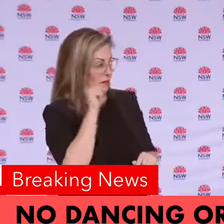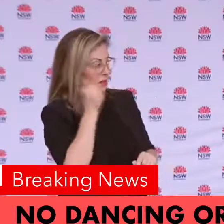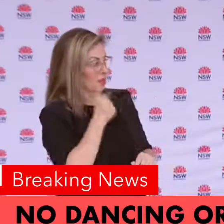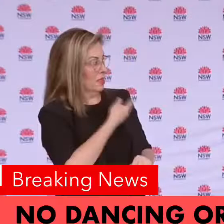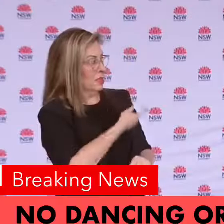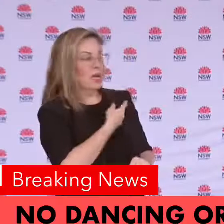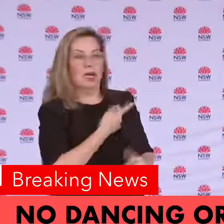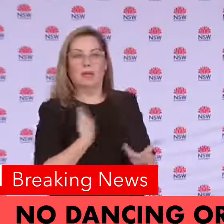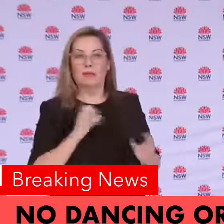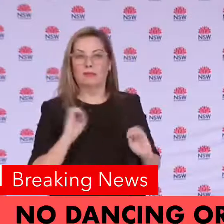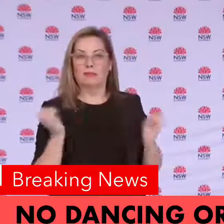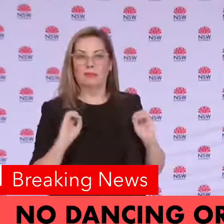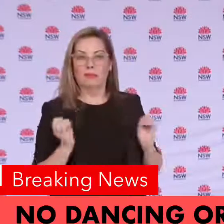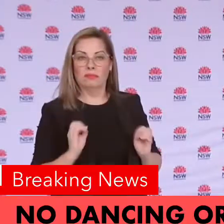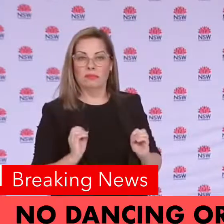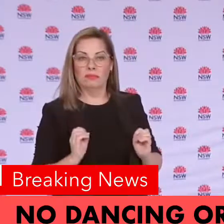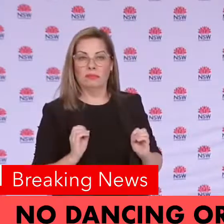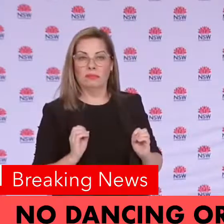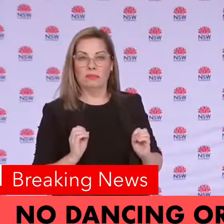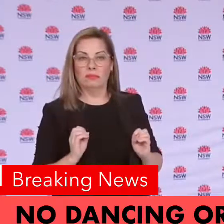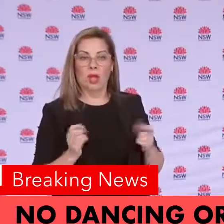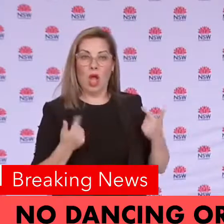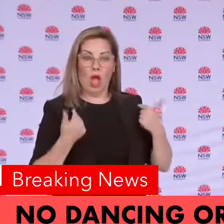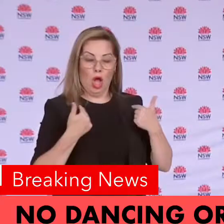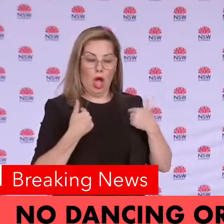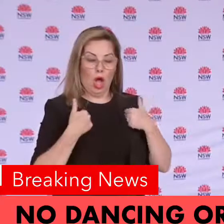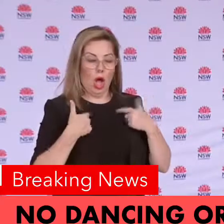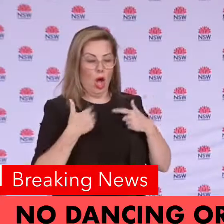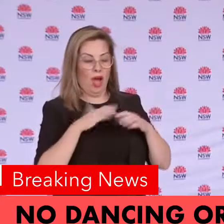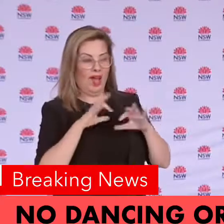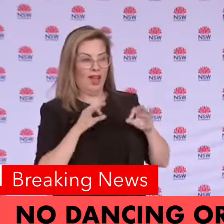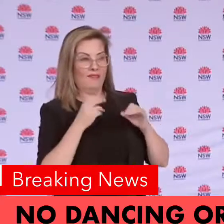Oh, they've both been in the Northern Beaches area, which I haven't. So,